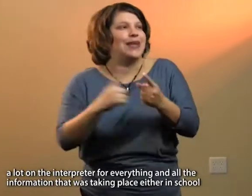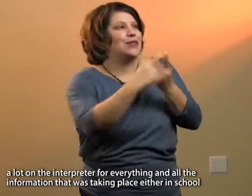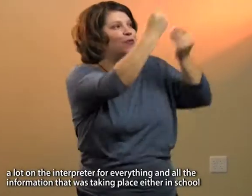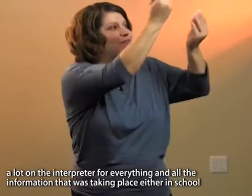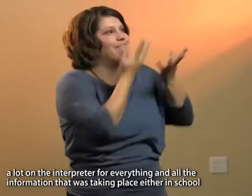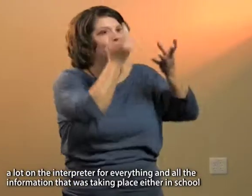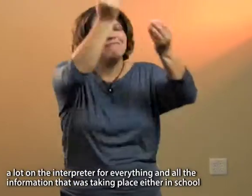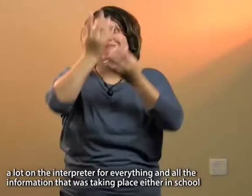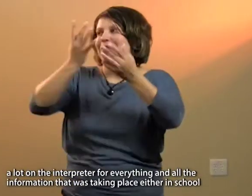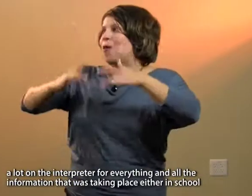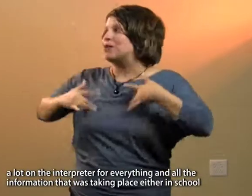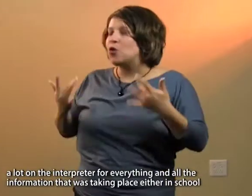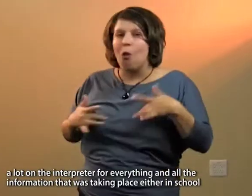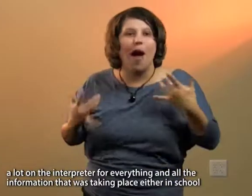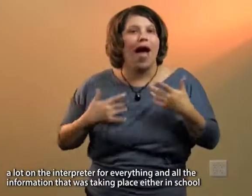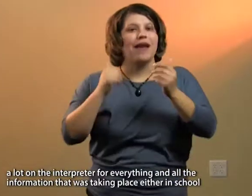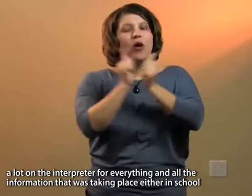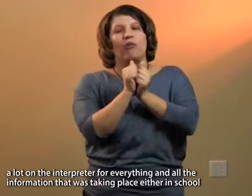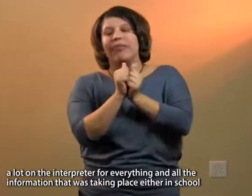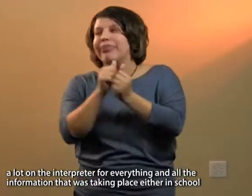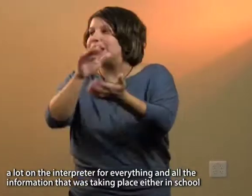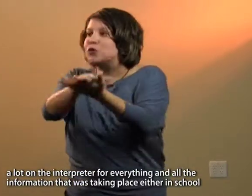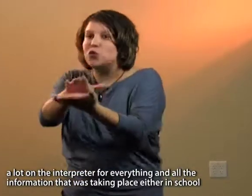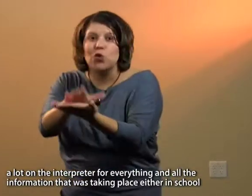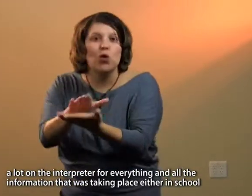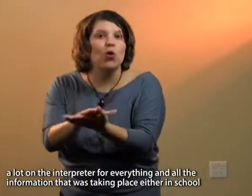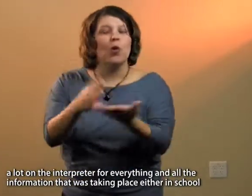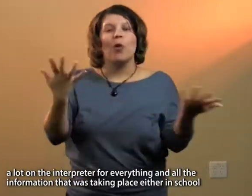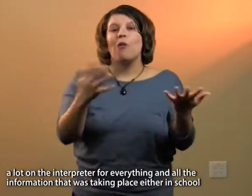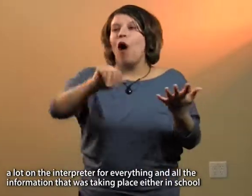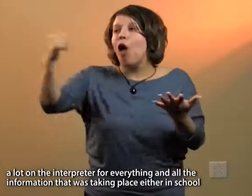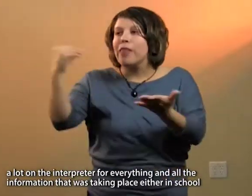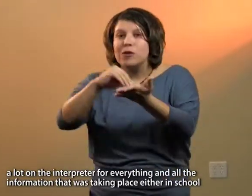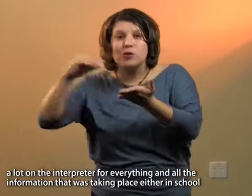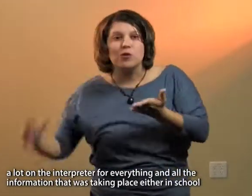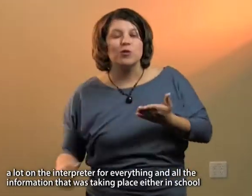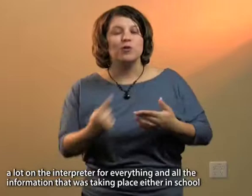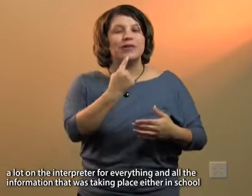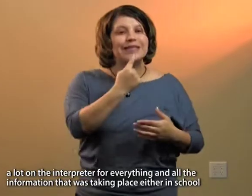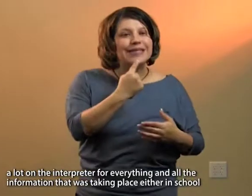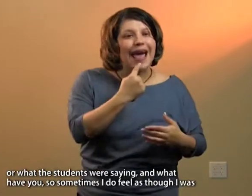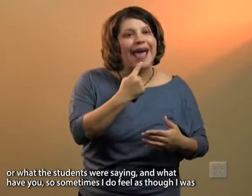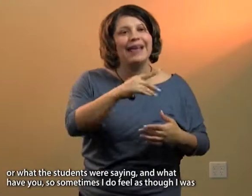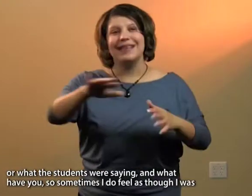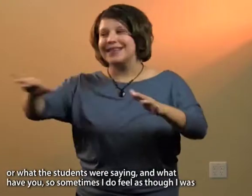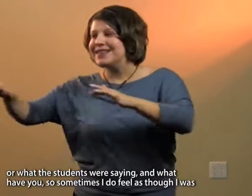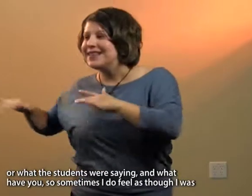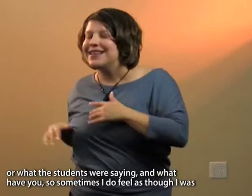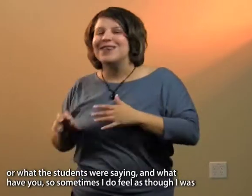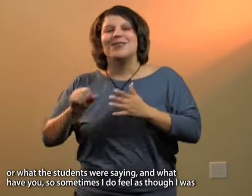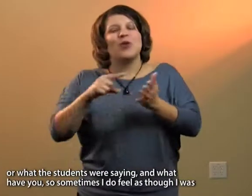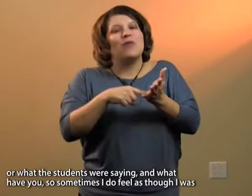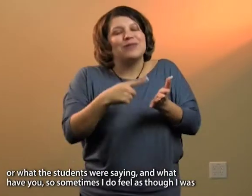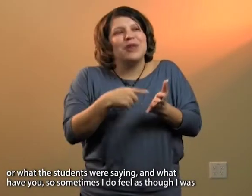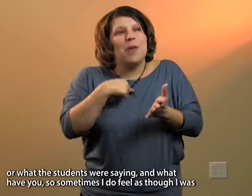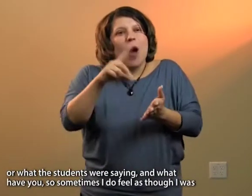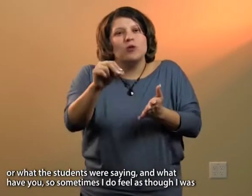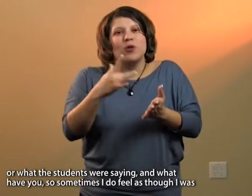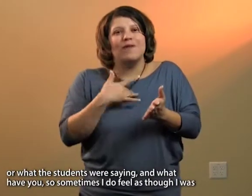interpreter For everything And all the information that was taking place Either in school Or what the students were saying And what have you So